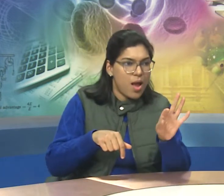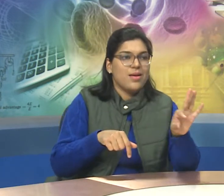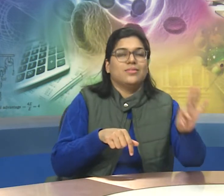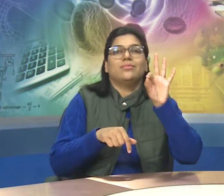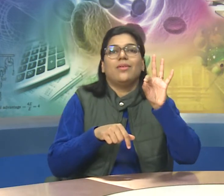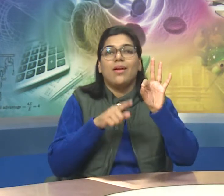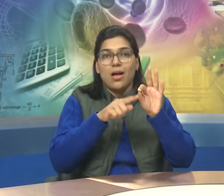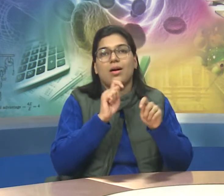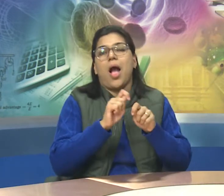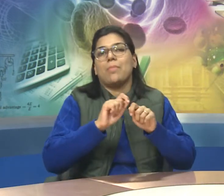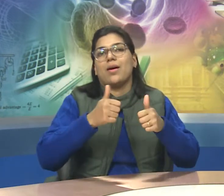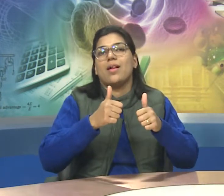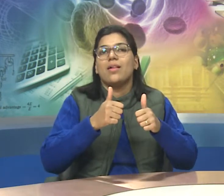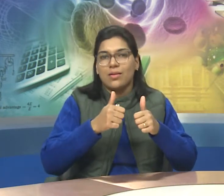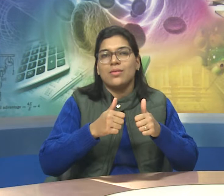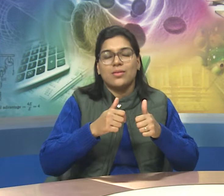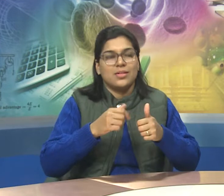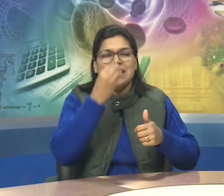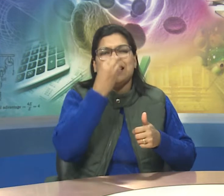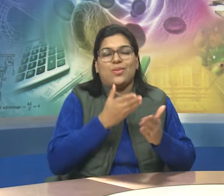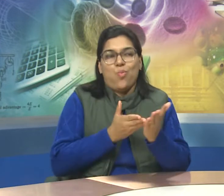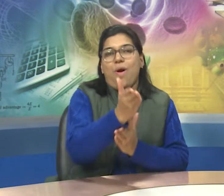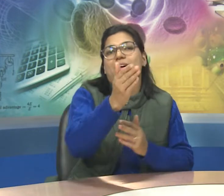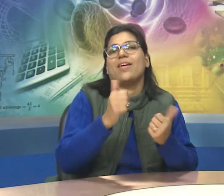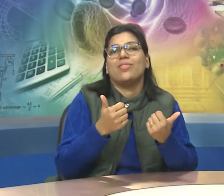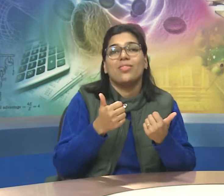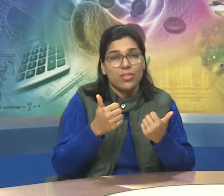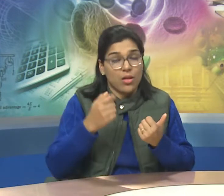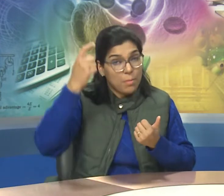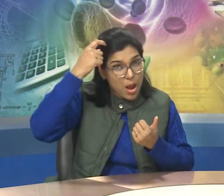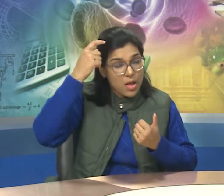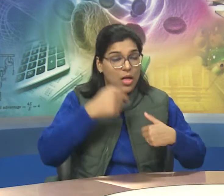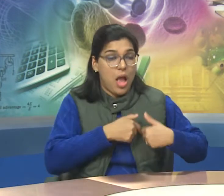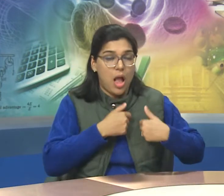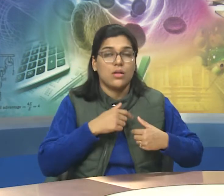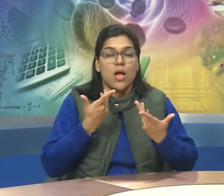first complete the task which one finds